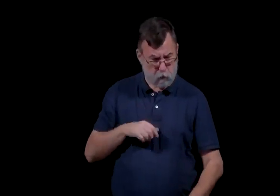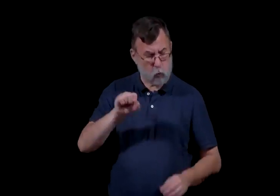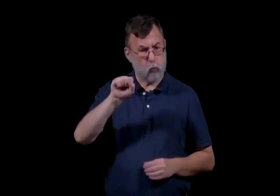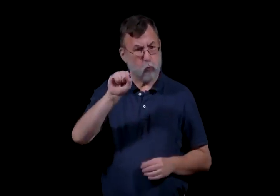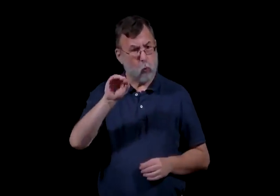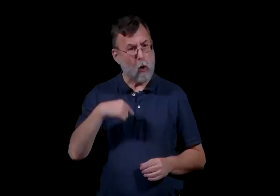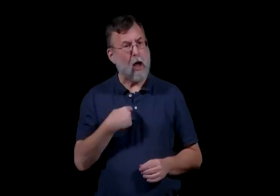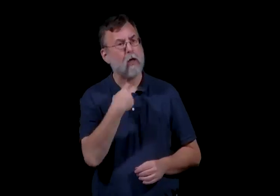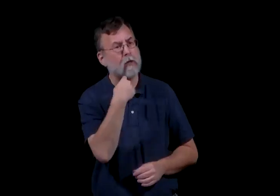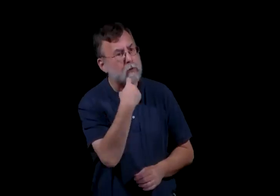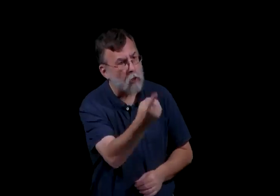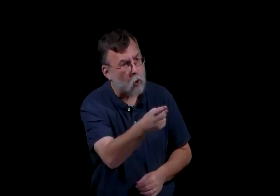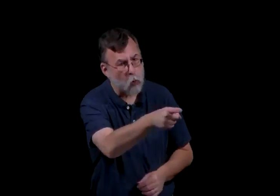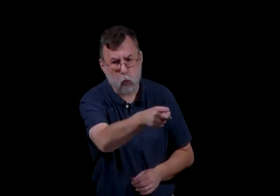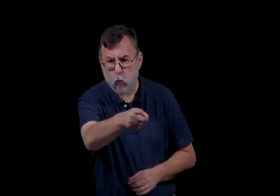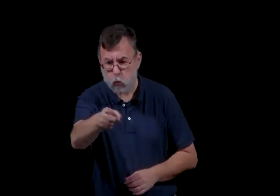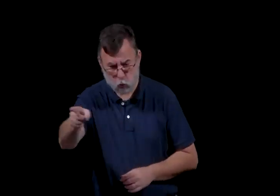I tell you,